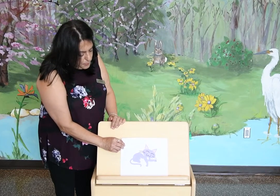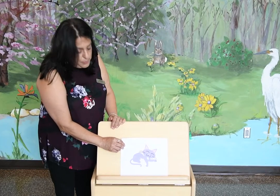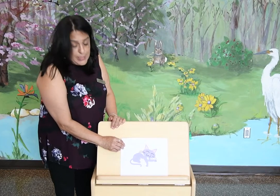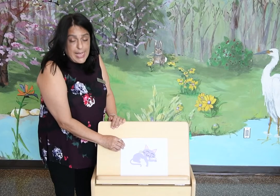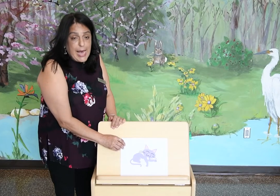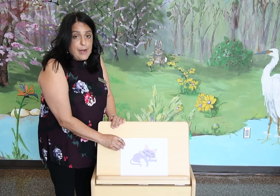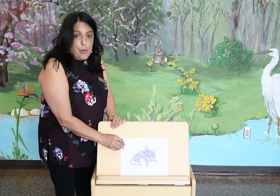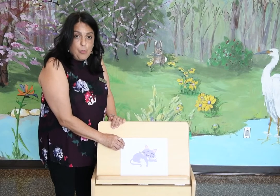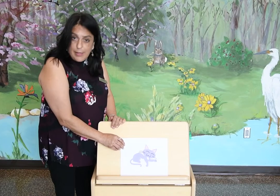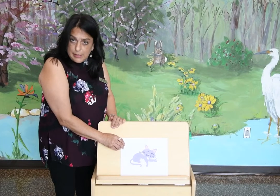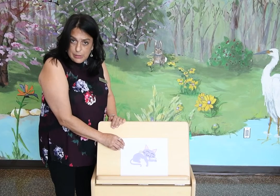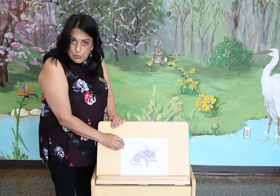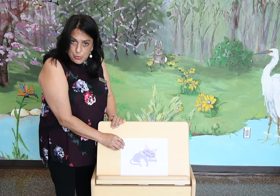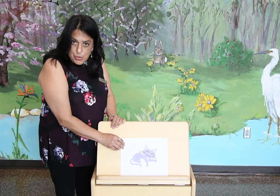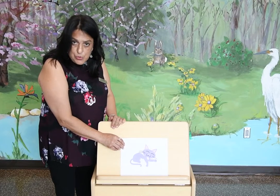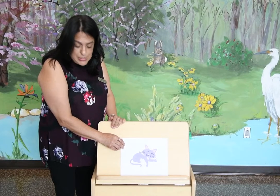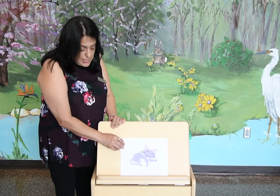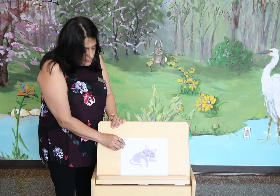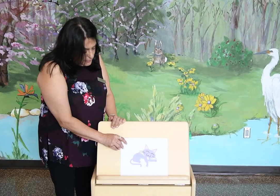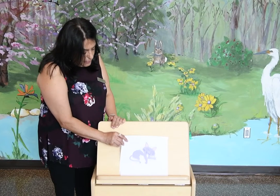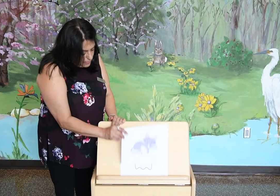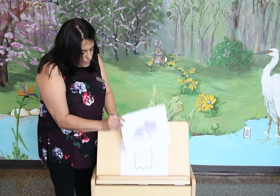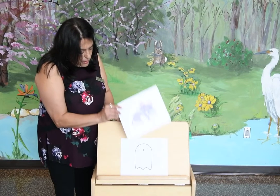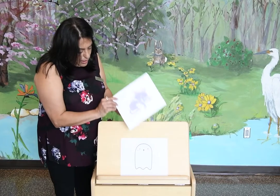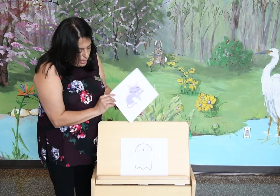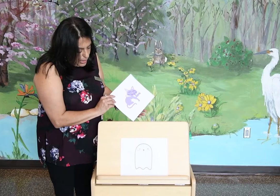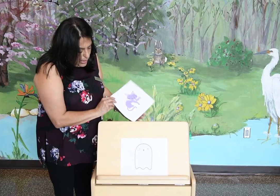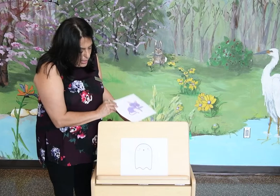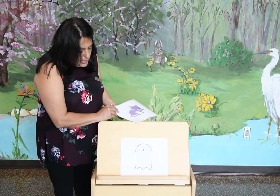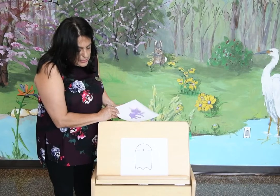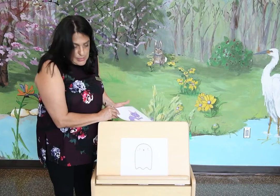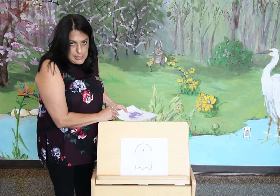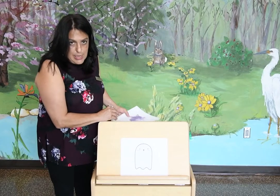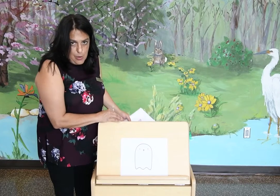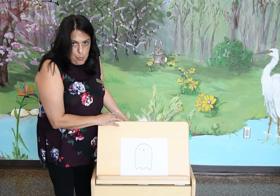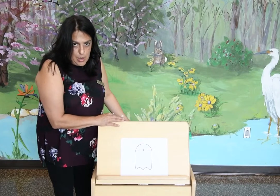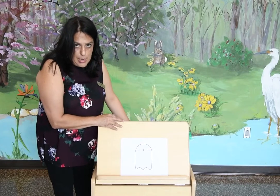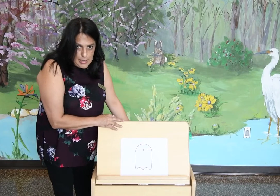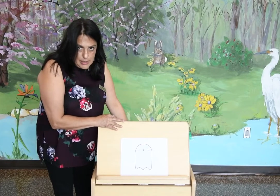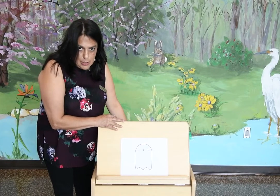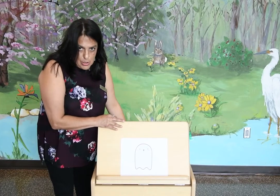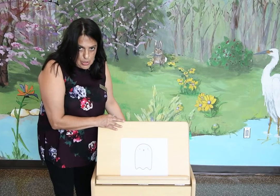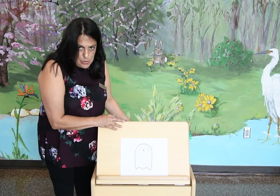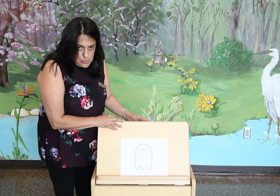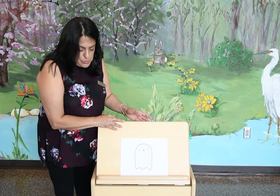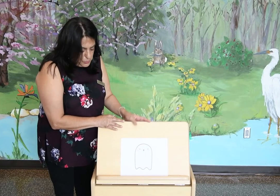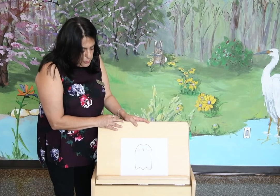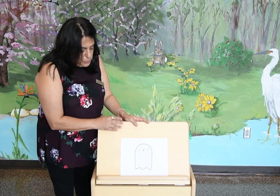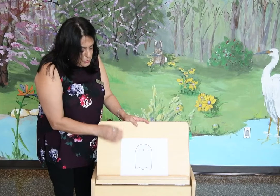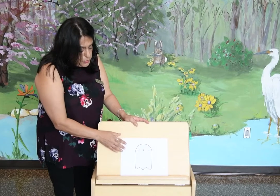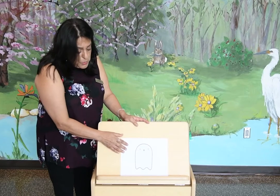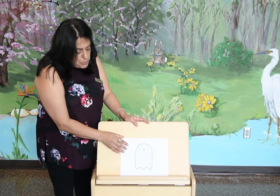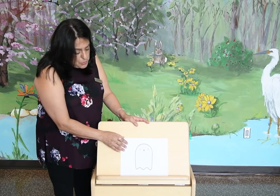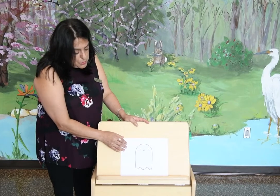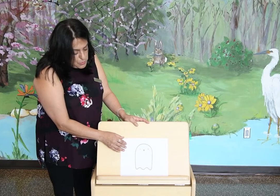Purple cat, what do you see? I see a white ghost,